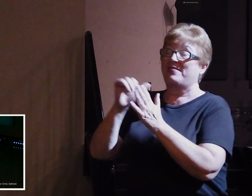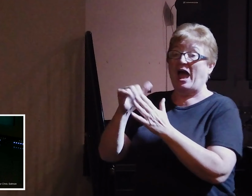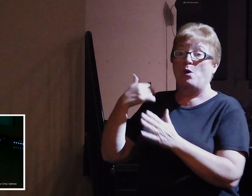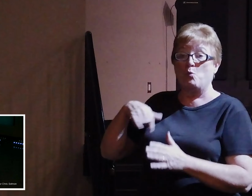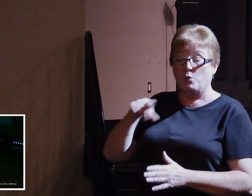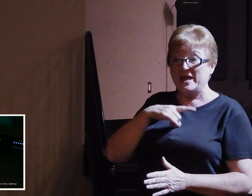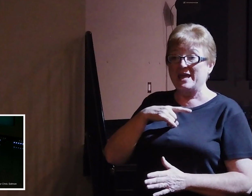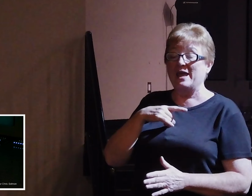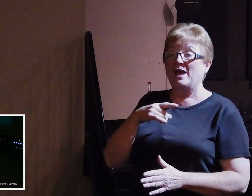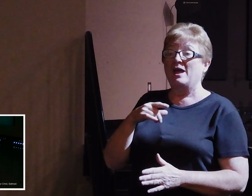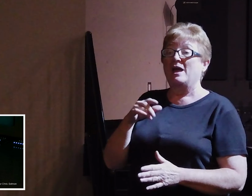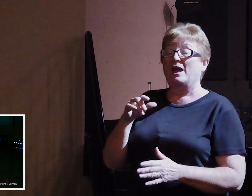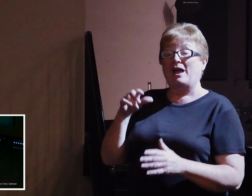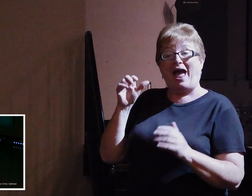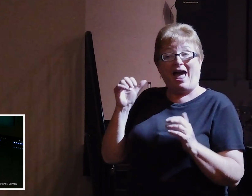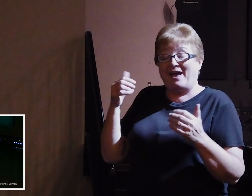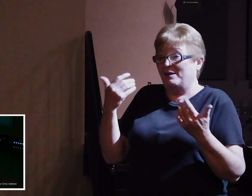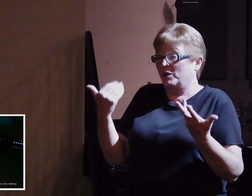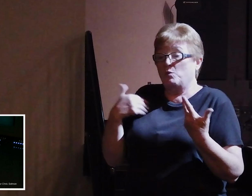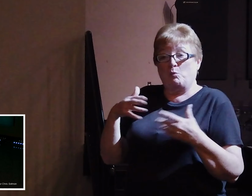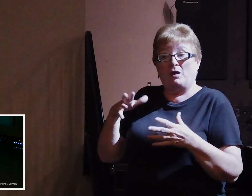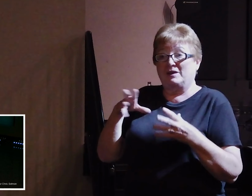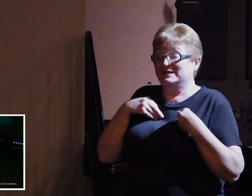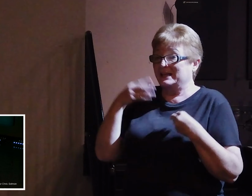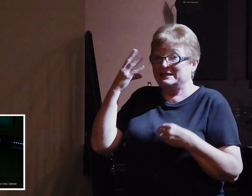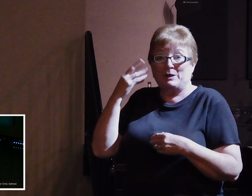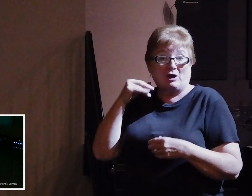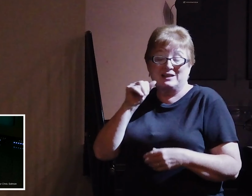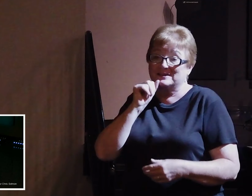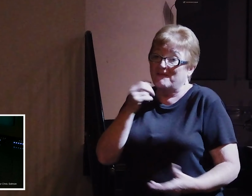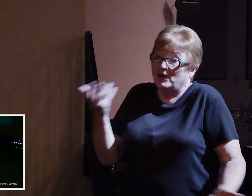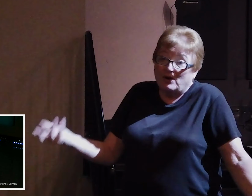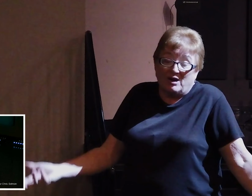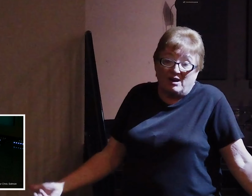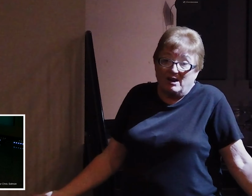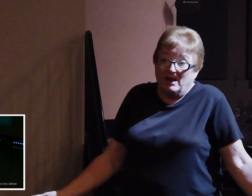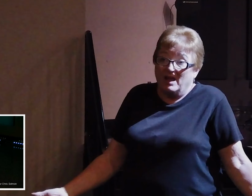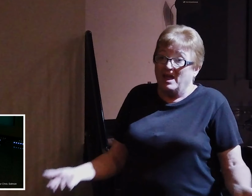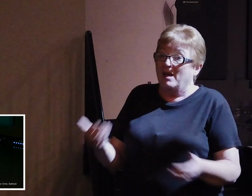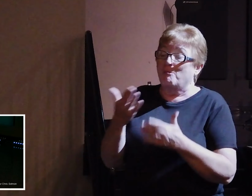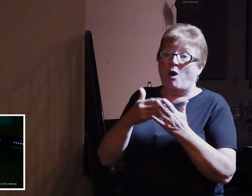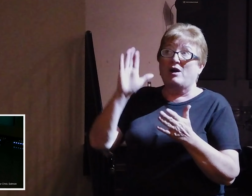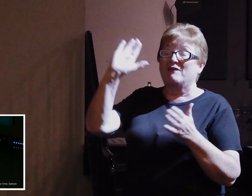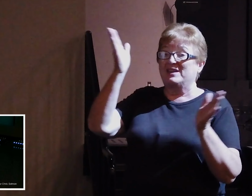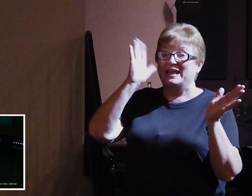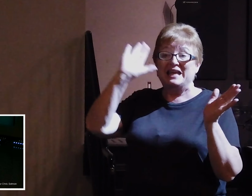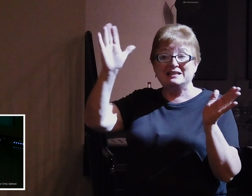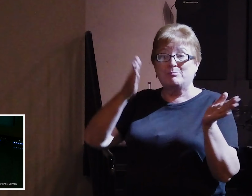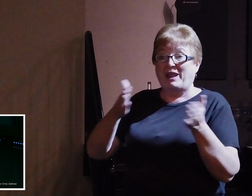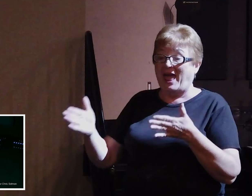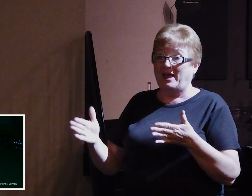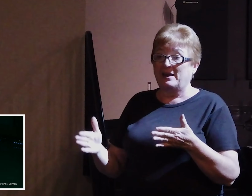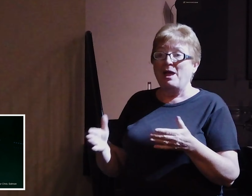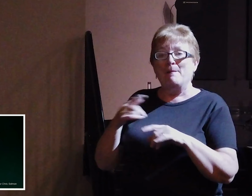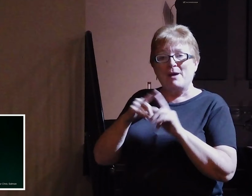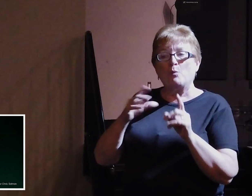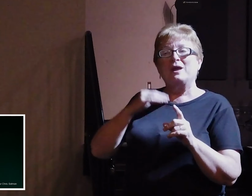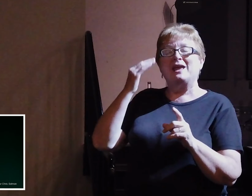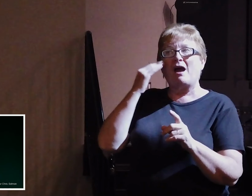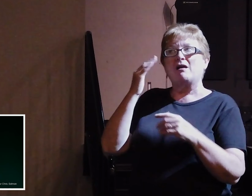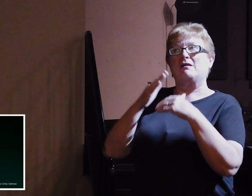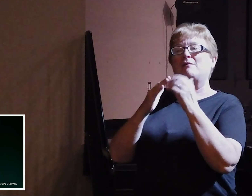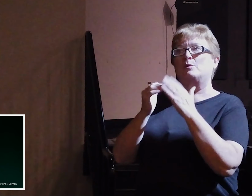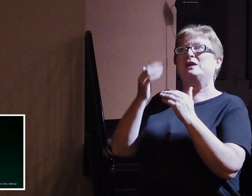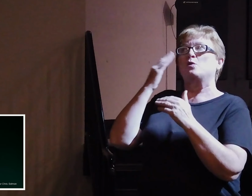about allowing things like that into our lives, but because it's part of his greater plan for us, which is also comforting because we know he's in control.